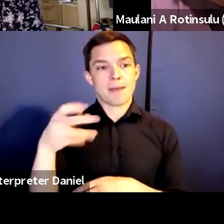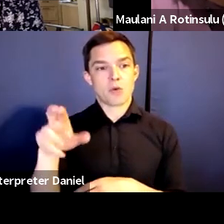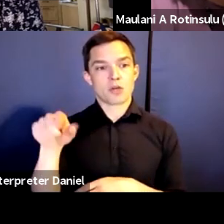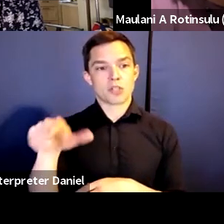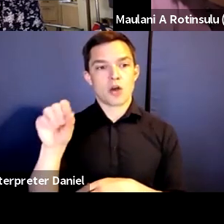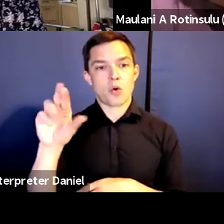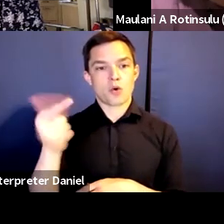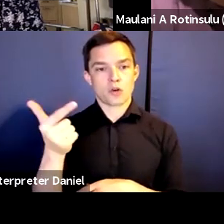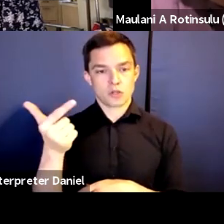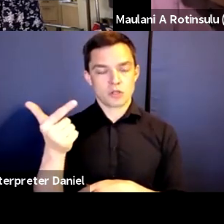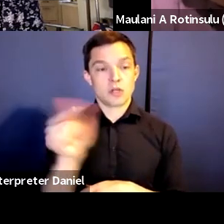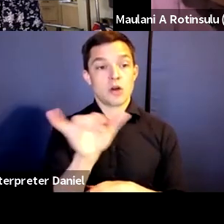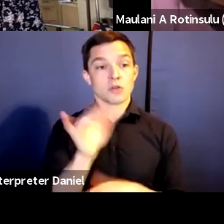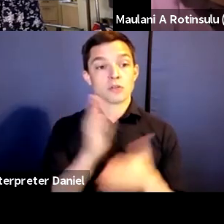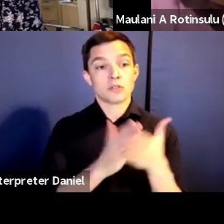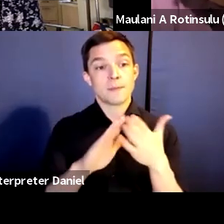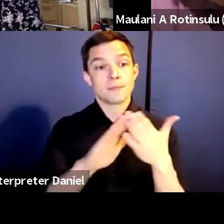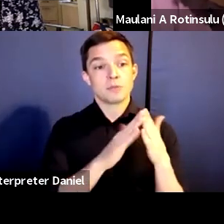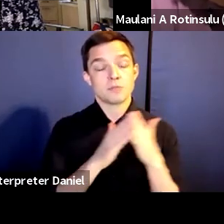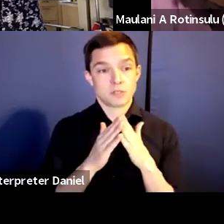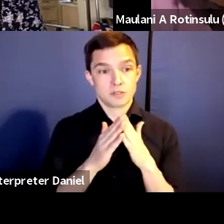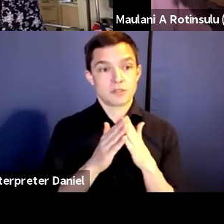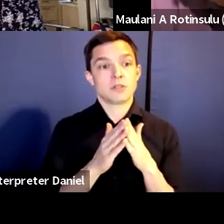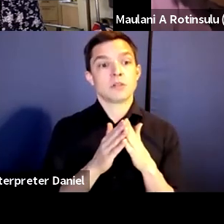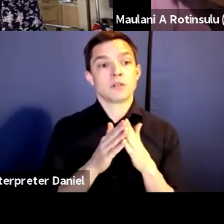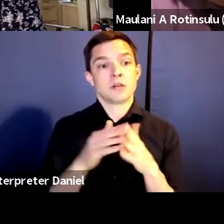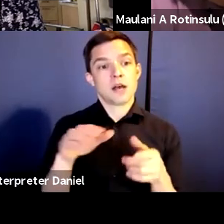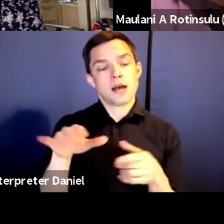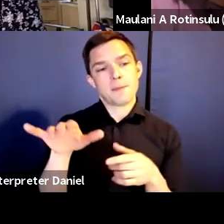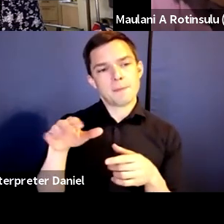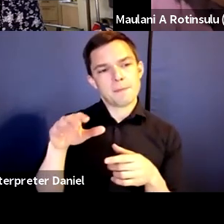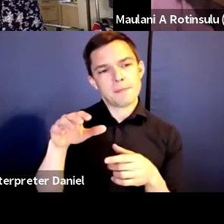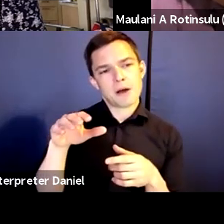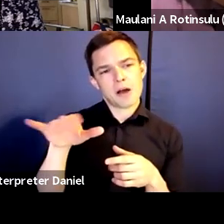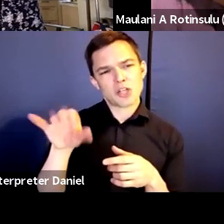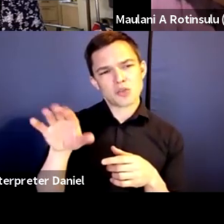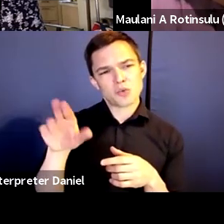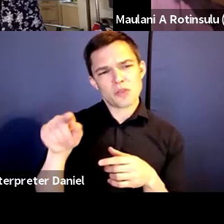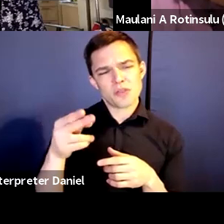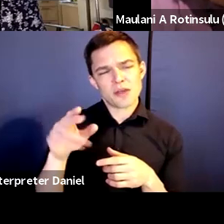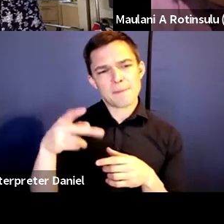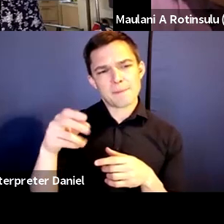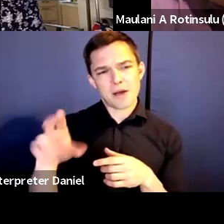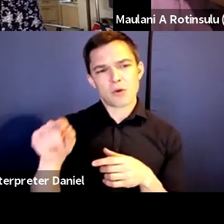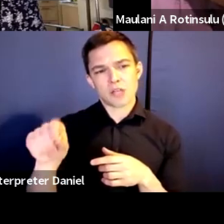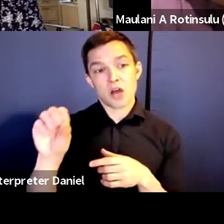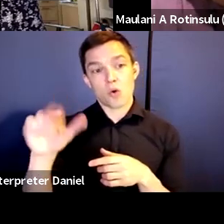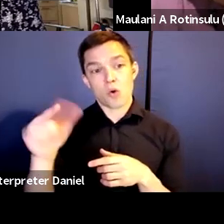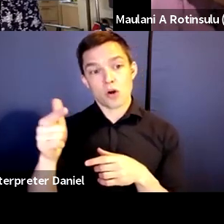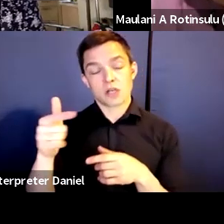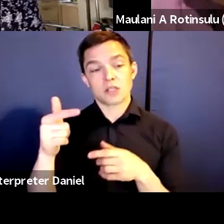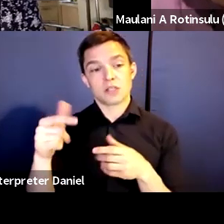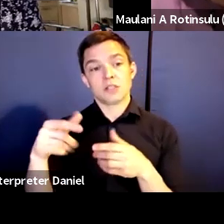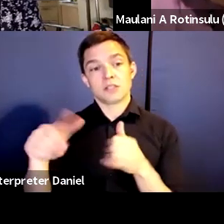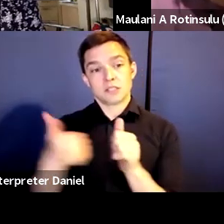We also have some communities of practice on youthpower.org that would be of interest, that would probably be of